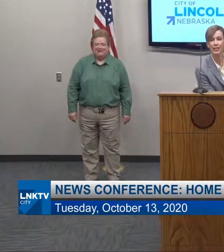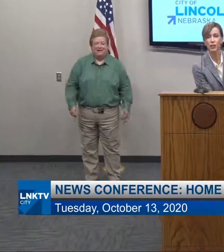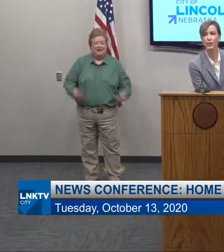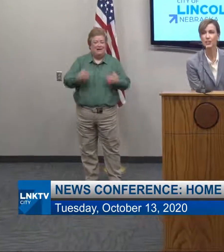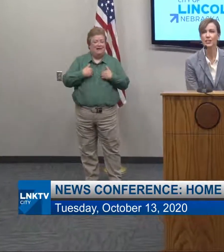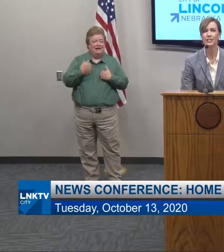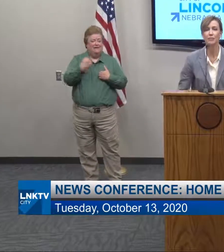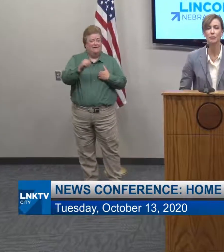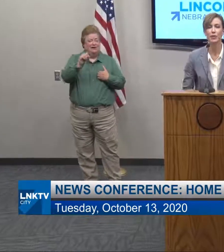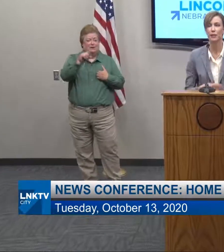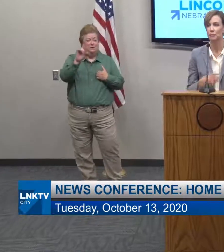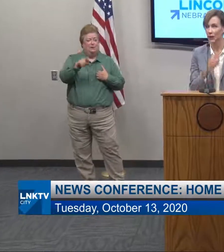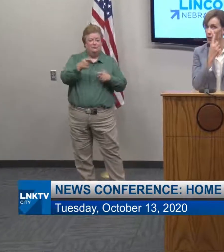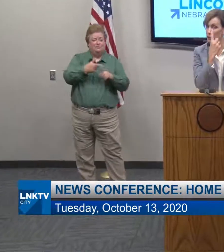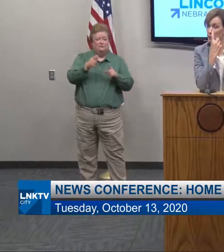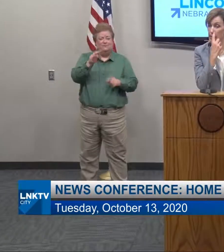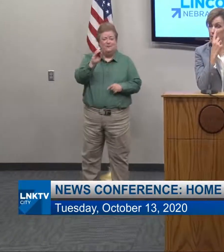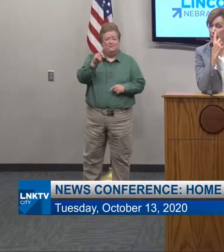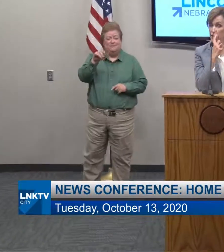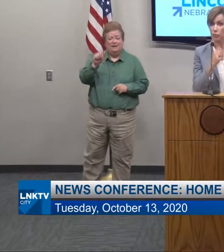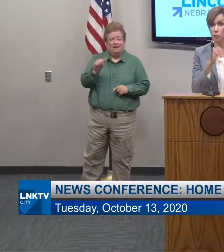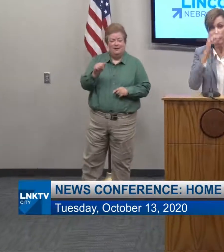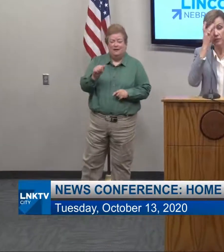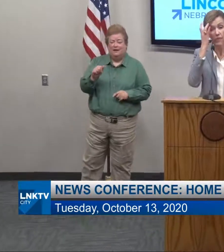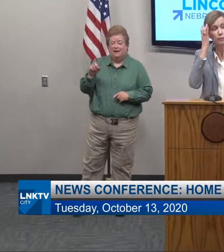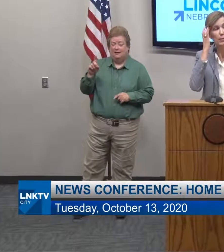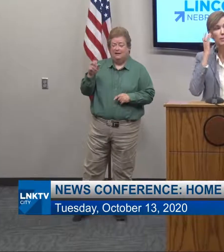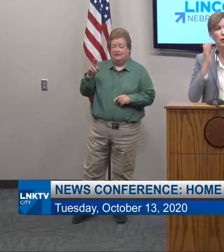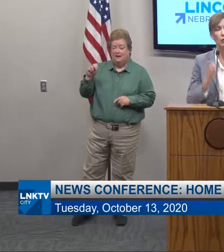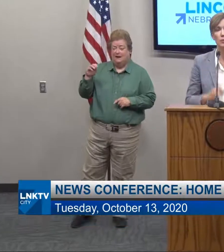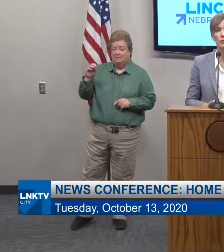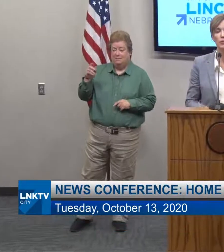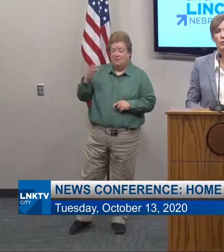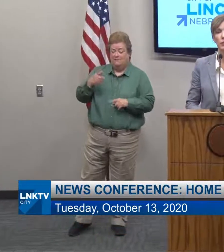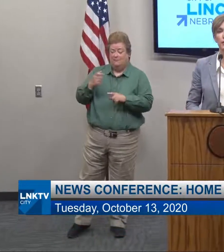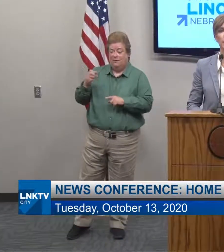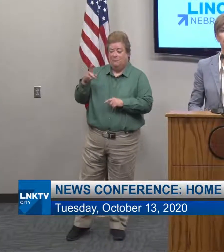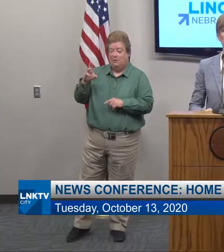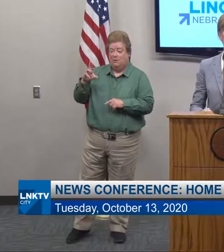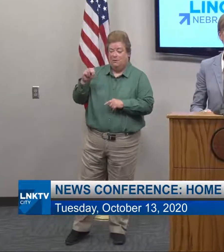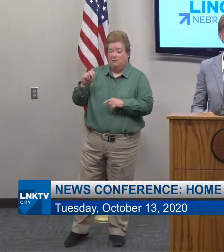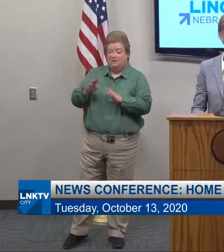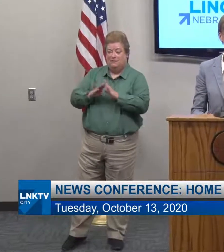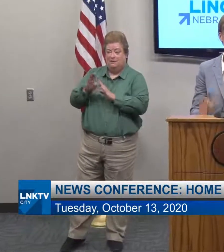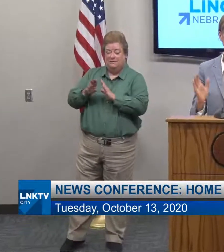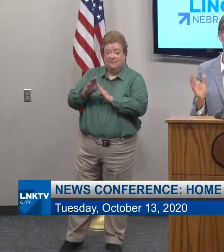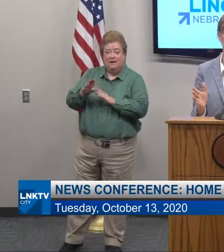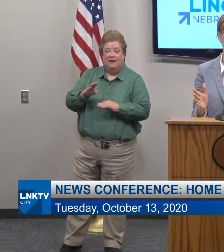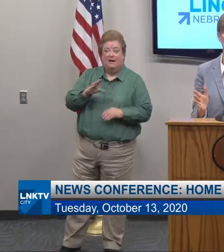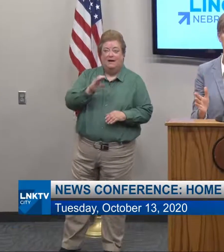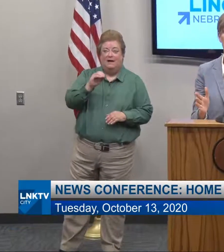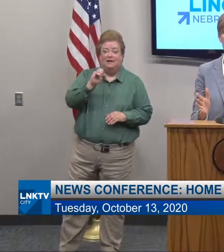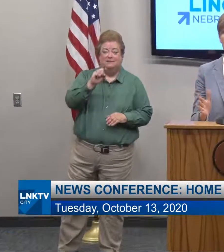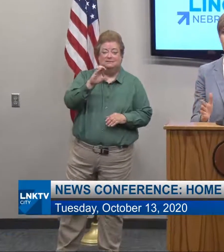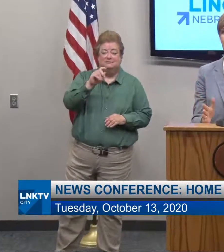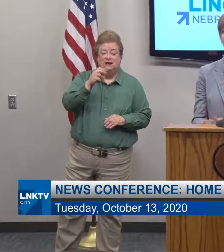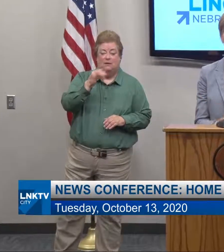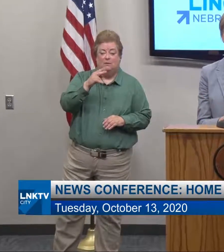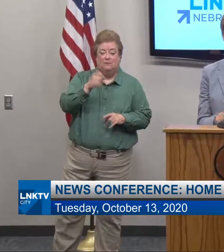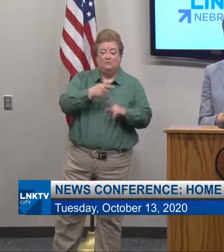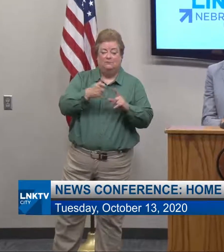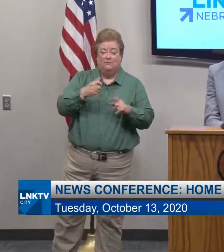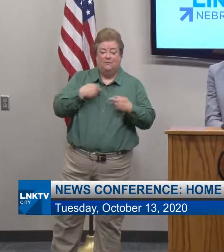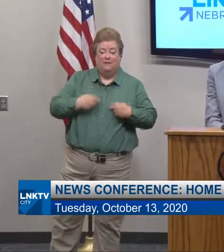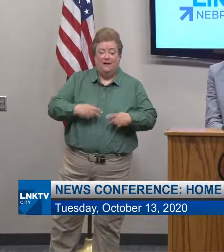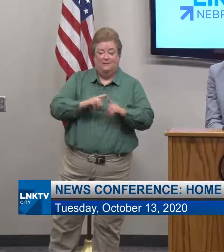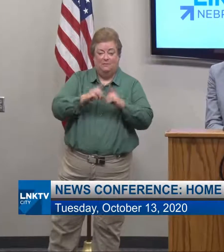Do we have any questions from the media? Again, Dan Marvin's here from Urban Development. Scott Holmes is here from the Lincoln Lancaster County Health Department. We're grateful for their efforts